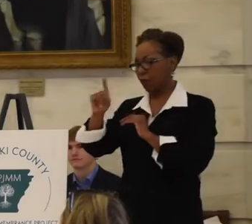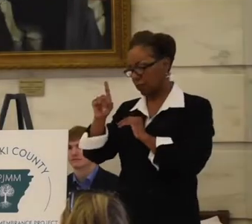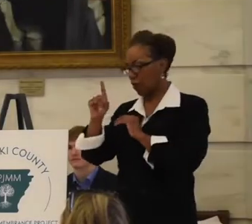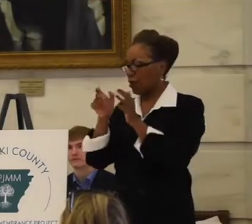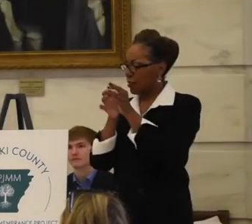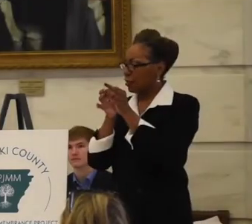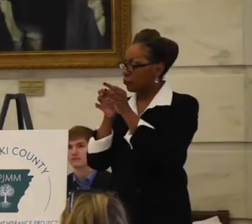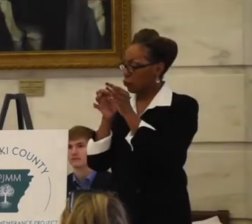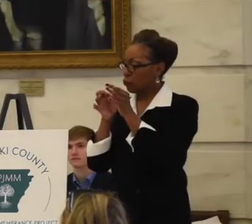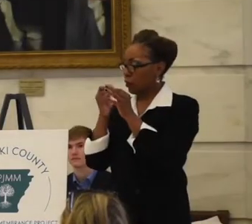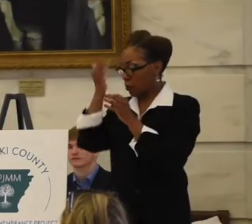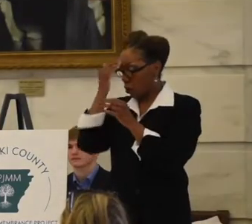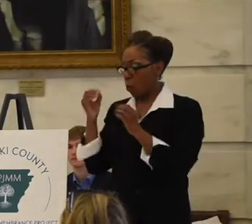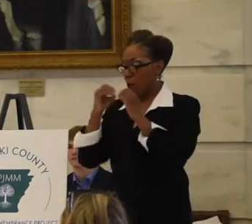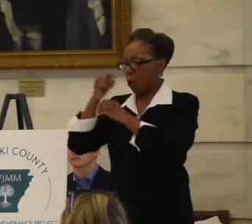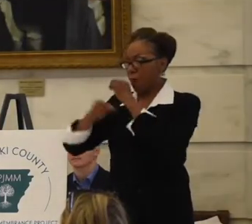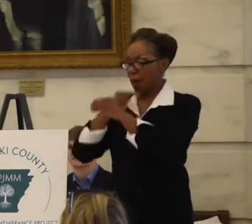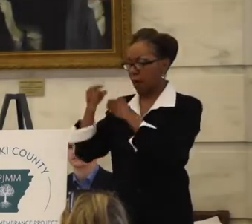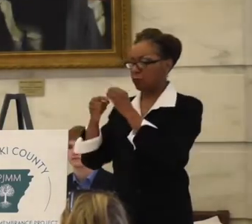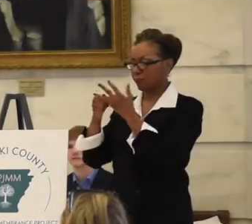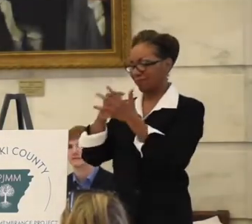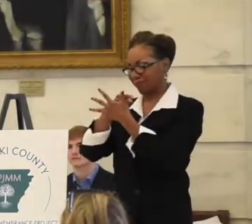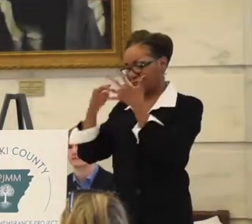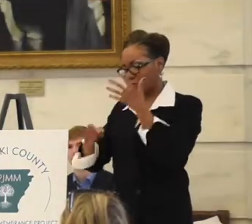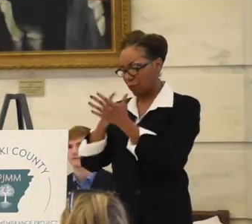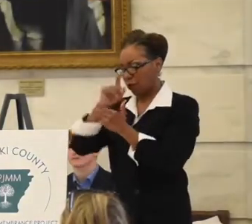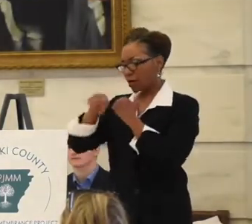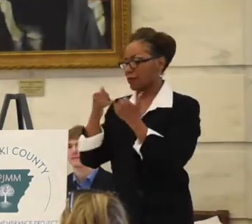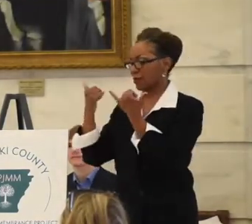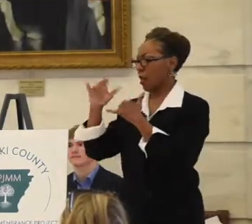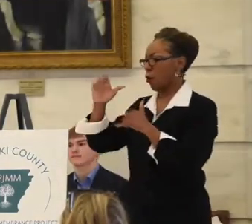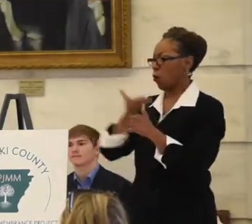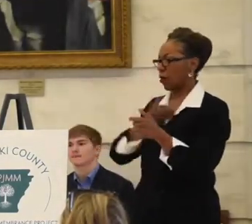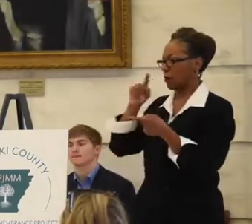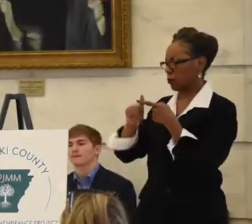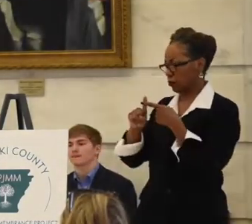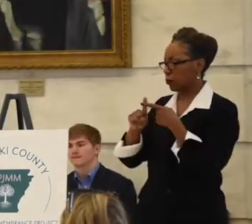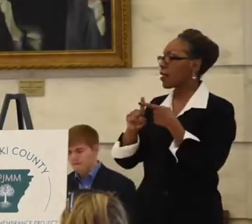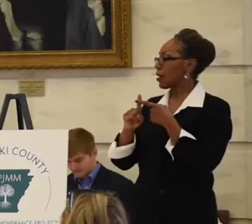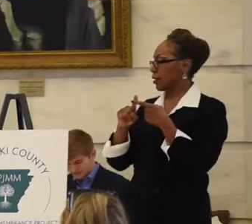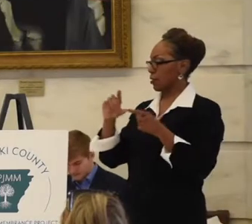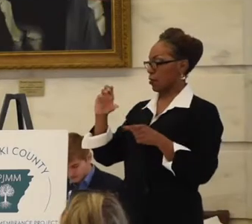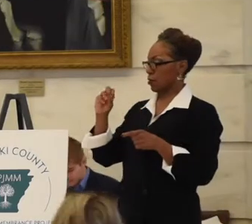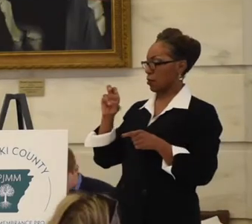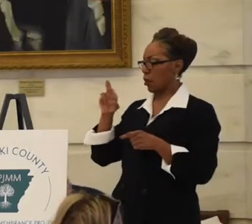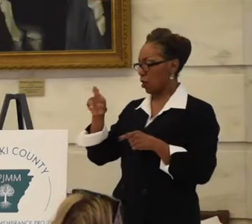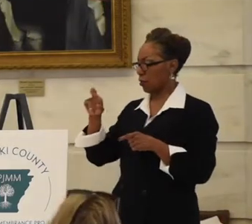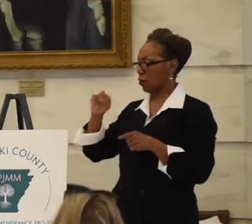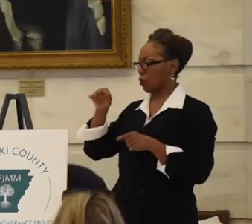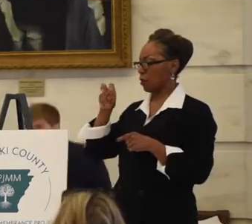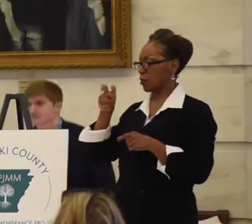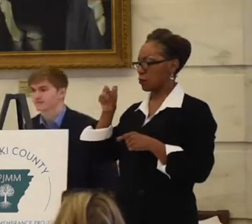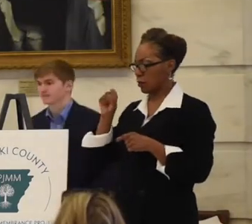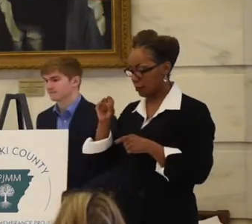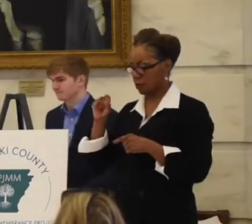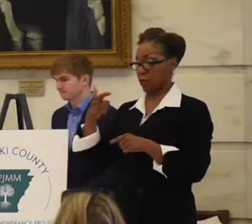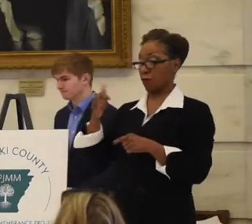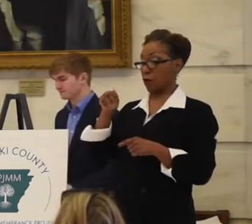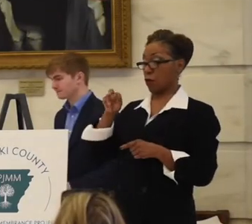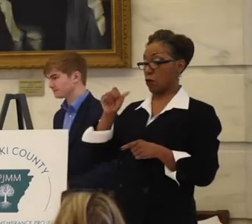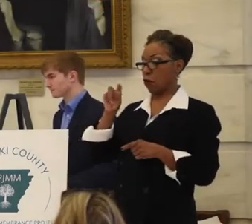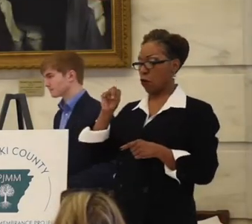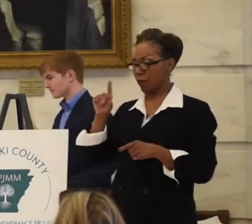about the specific purpose and mission of these projects, I'd like to welcome to the podium Connor Johnson of the Garland County Community Remembrance